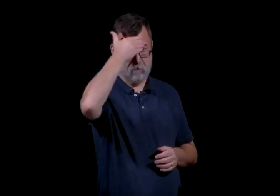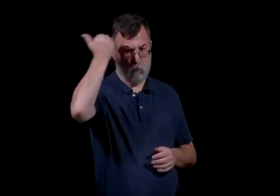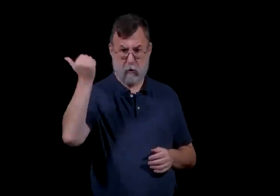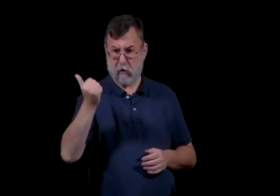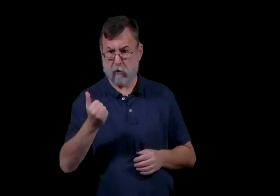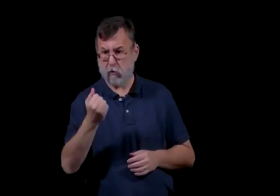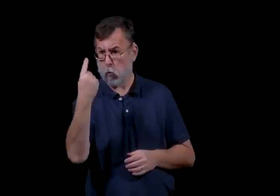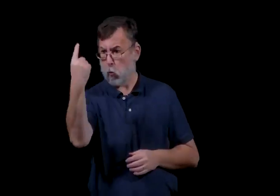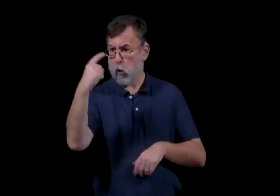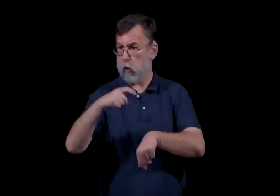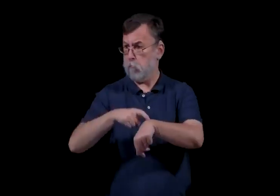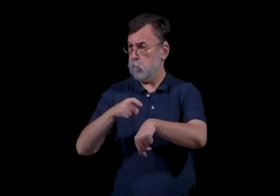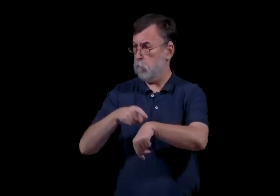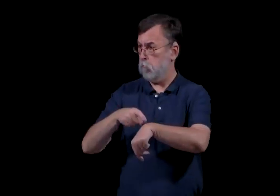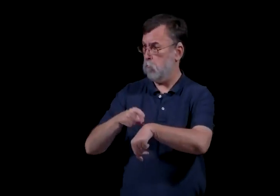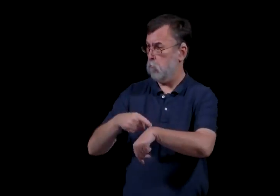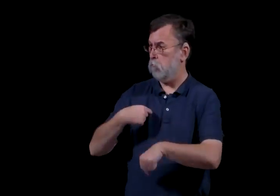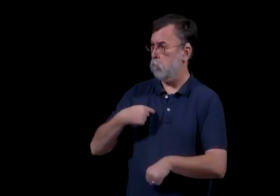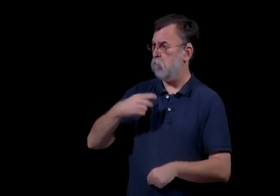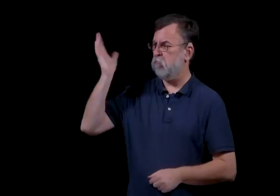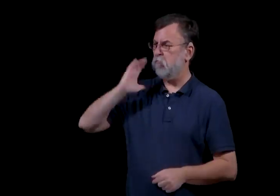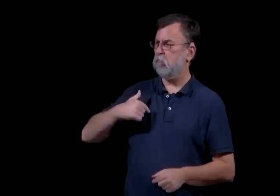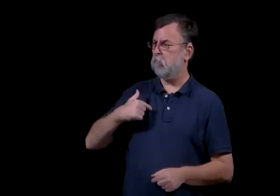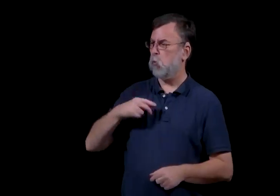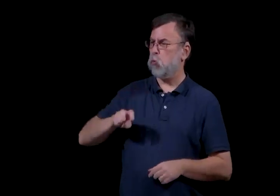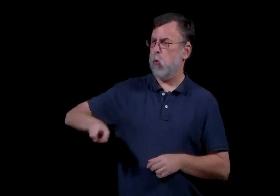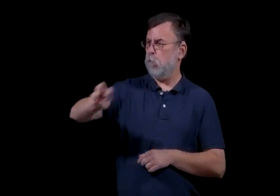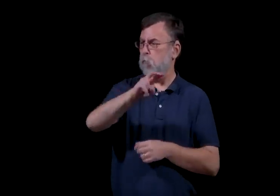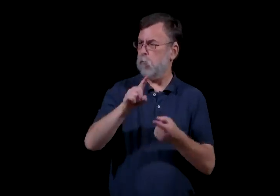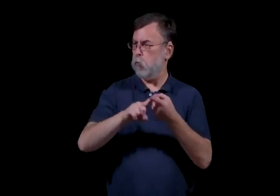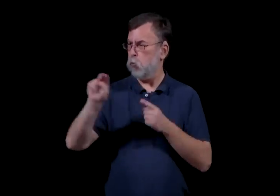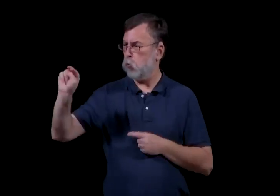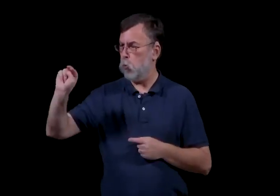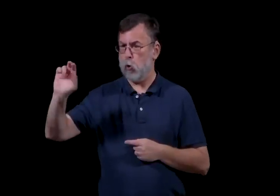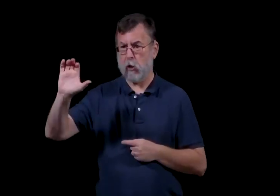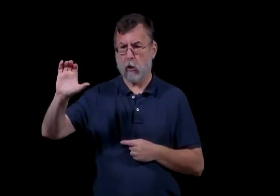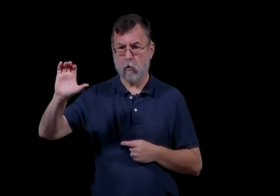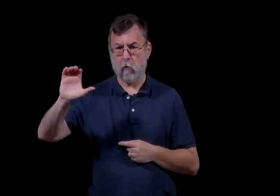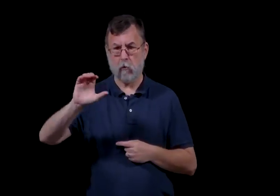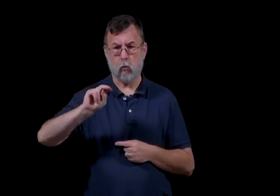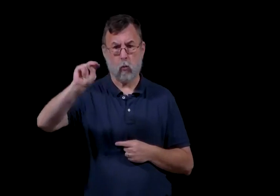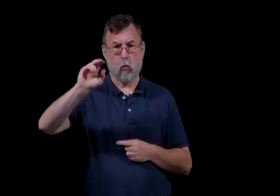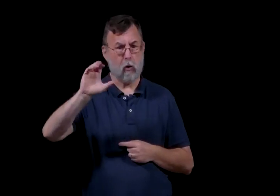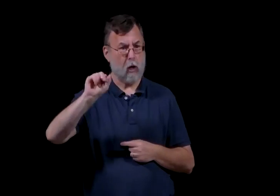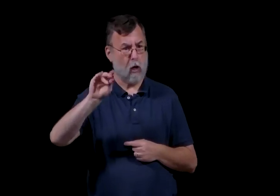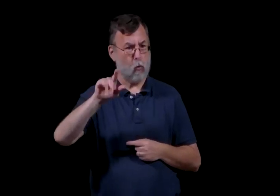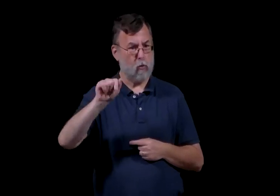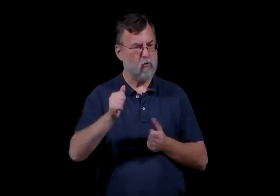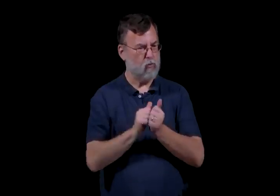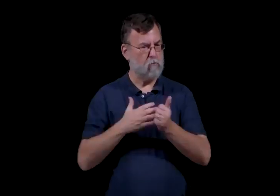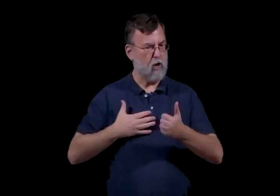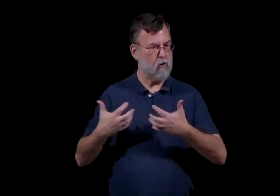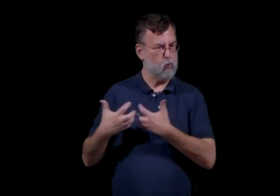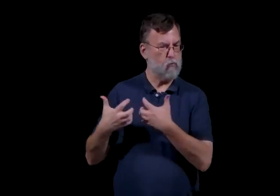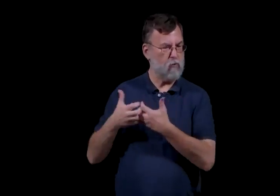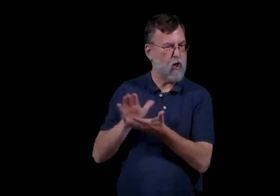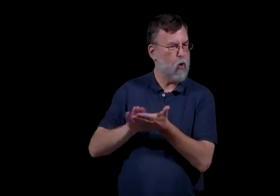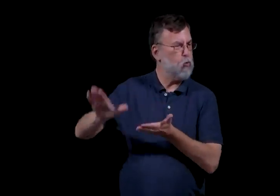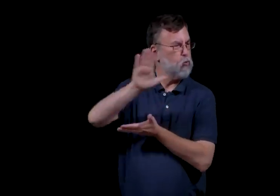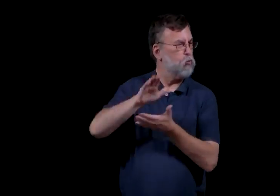heal. I remember one time I was traveling to North Carolina. It was with my